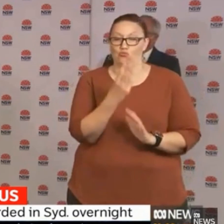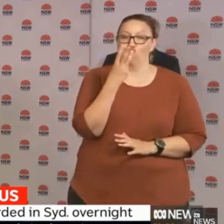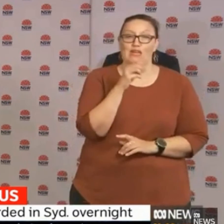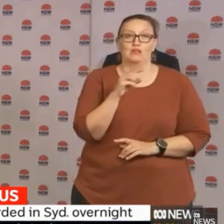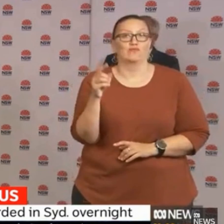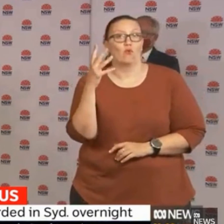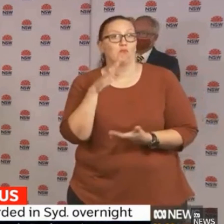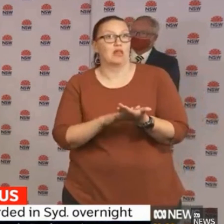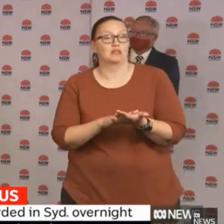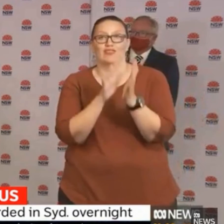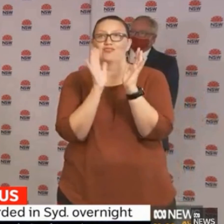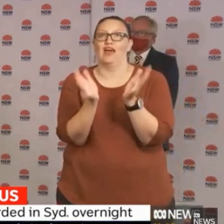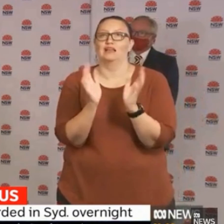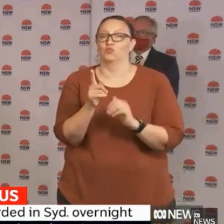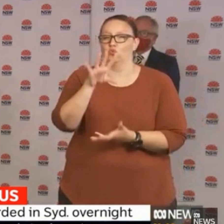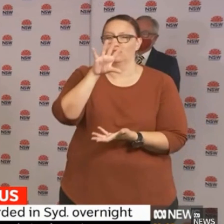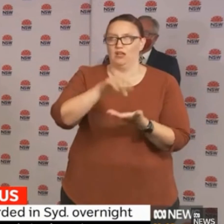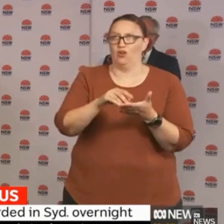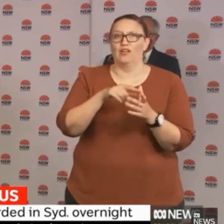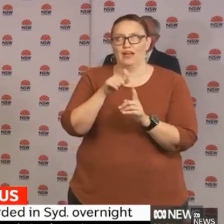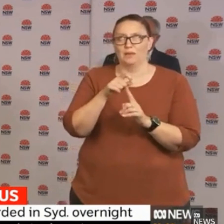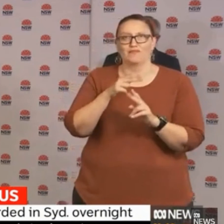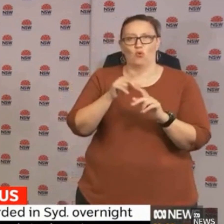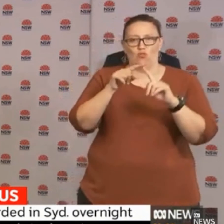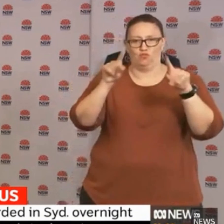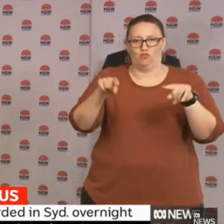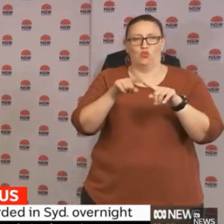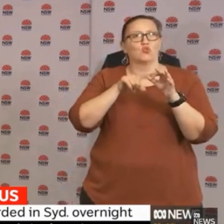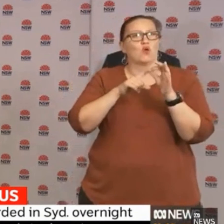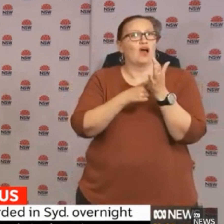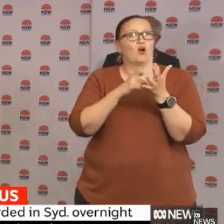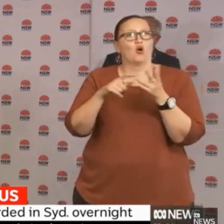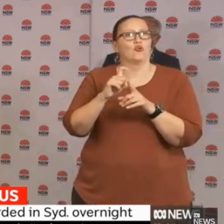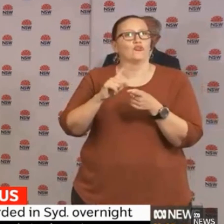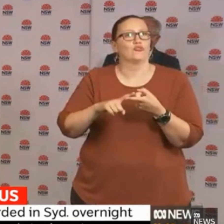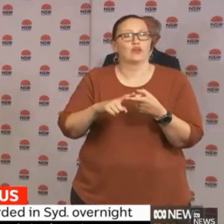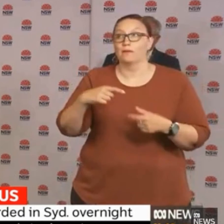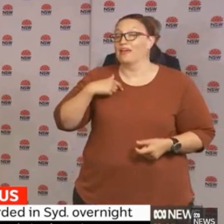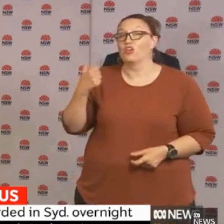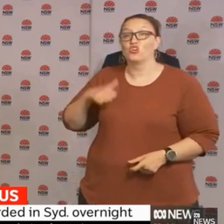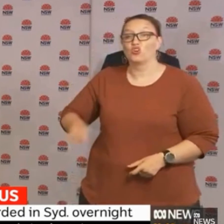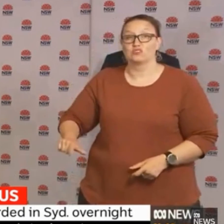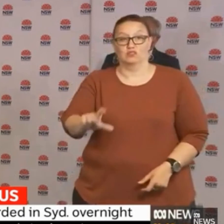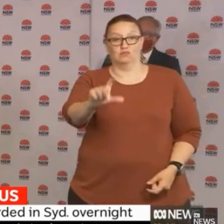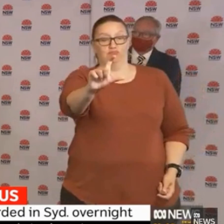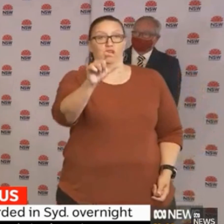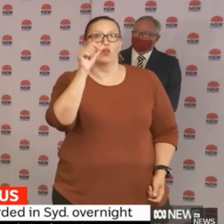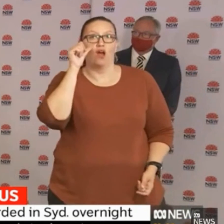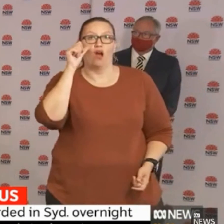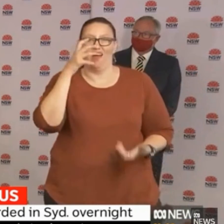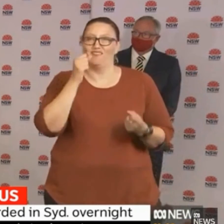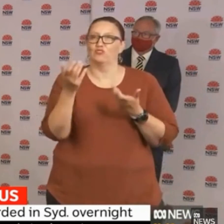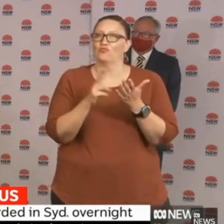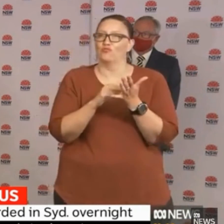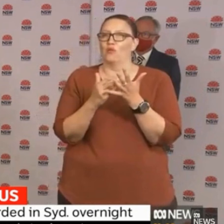to download the Service New South Wales app. And as a user, I don't know about all of you, but for me, it's much easier going into a venue